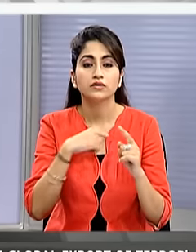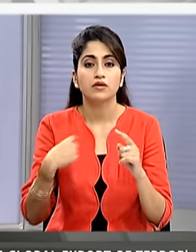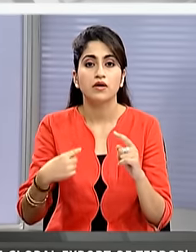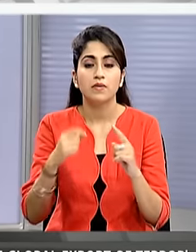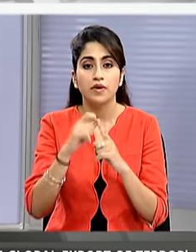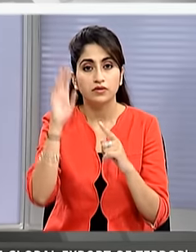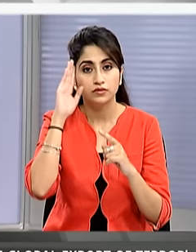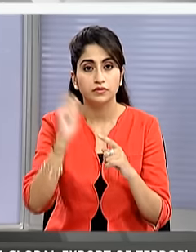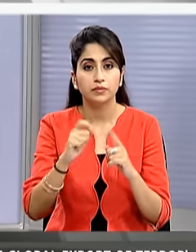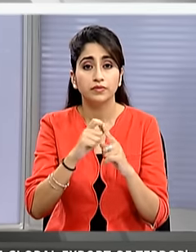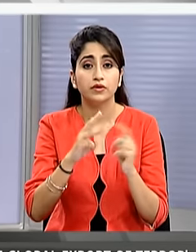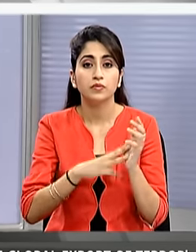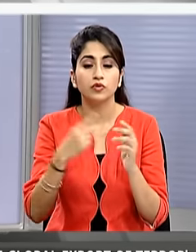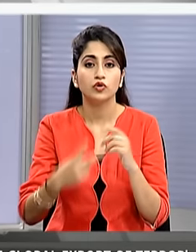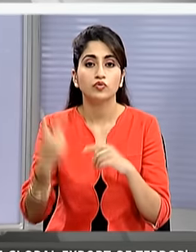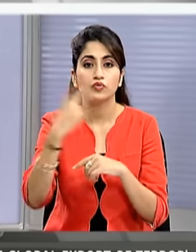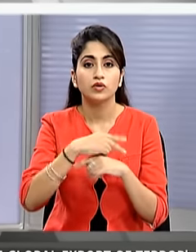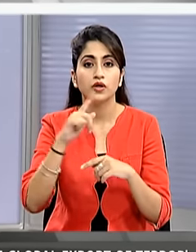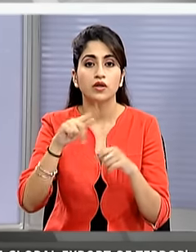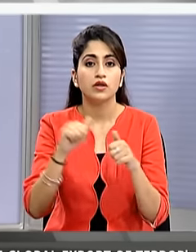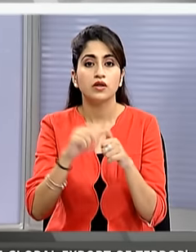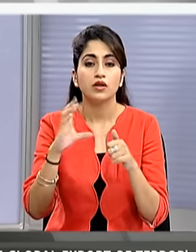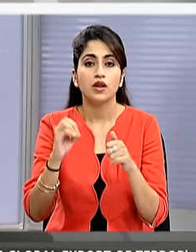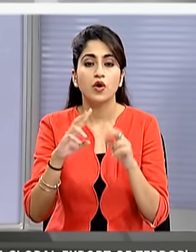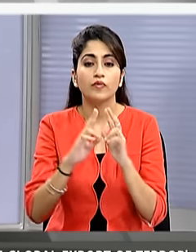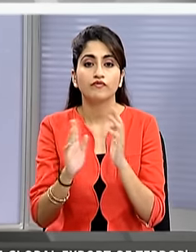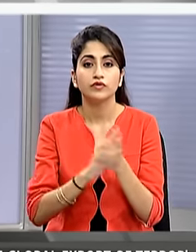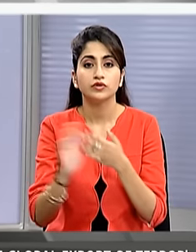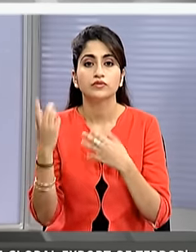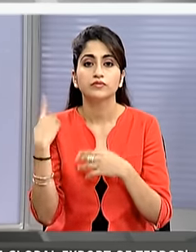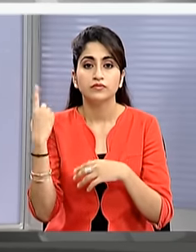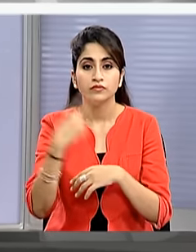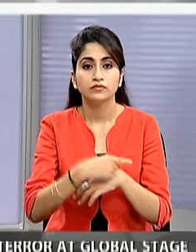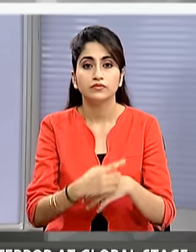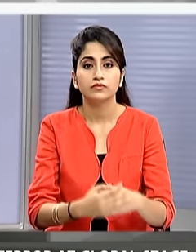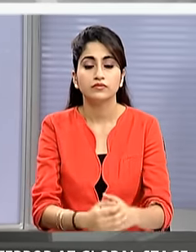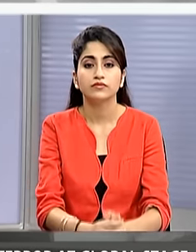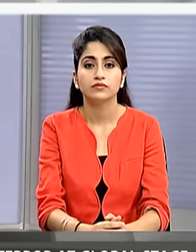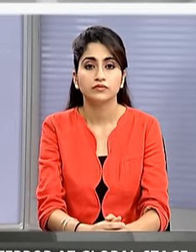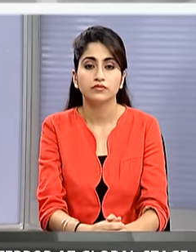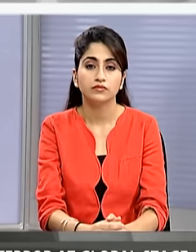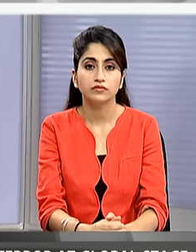Pakistan. The Prime Minister wrapped up his two-day visit to Laos PDR yesterday.